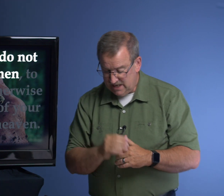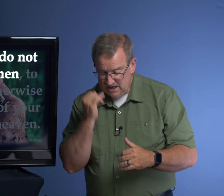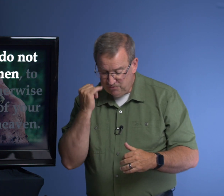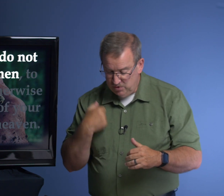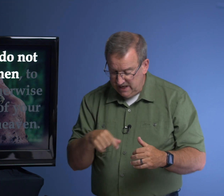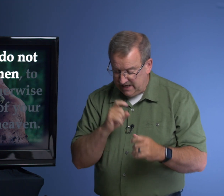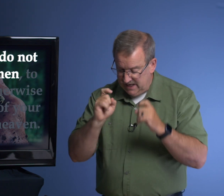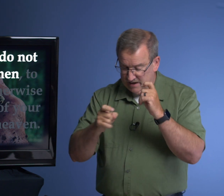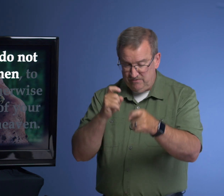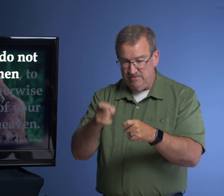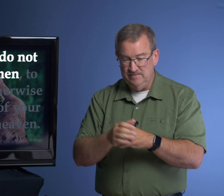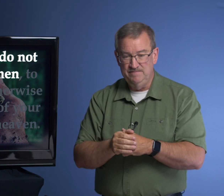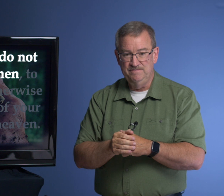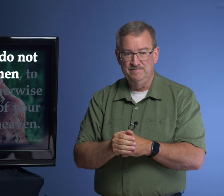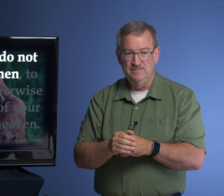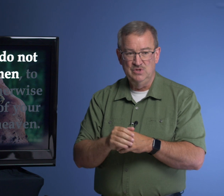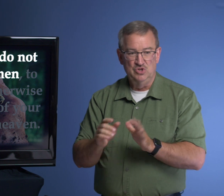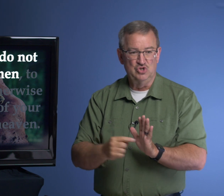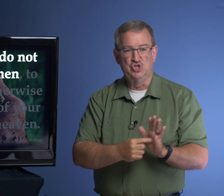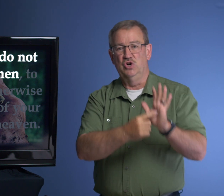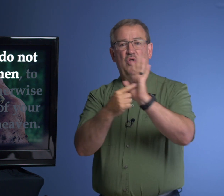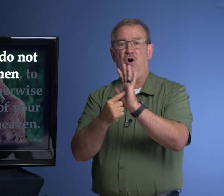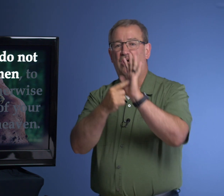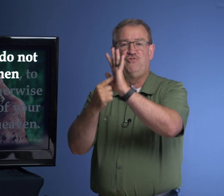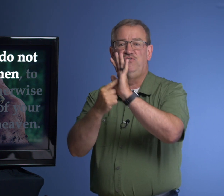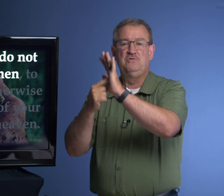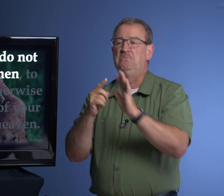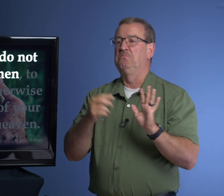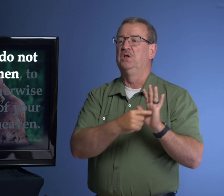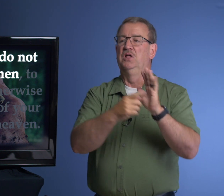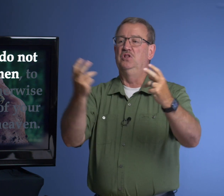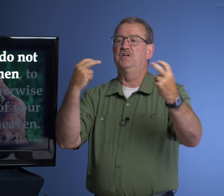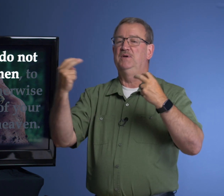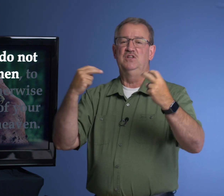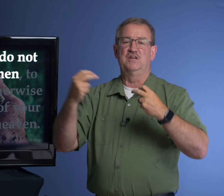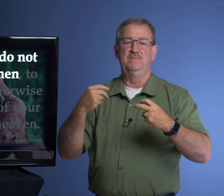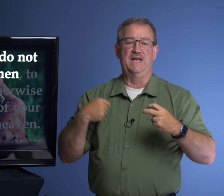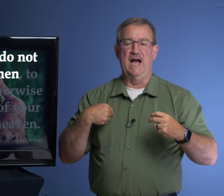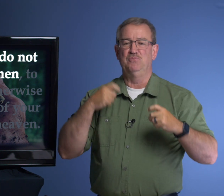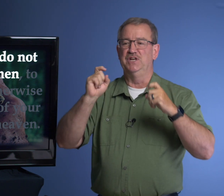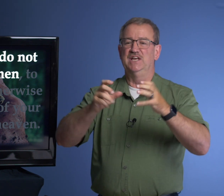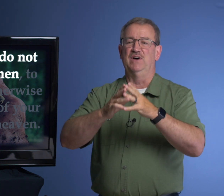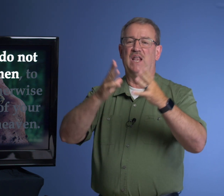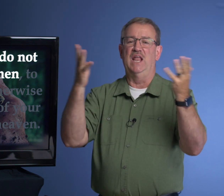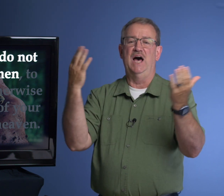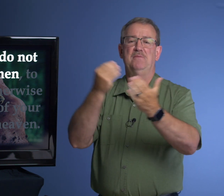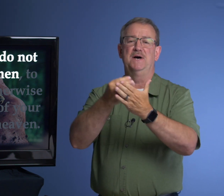if we give to show off, look at me, I'm going to give a lot of money.